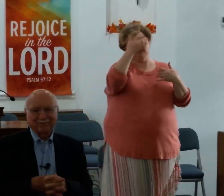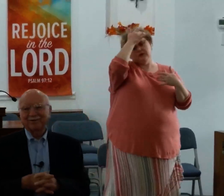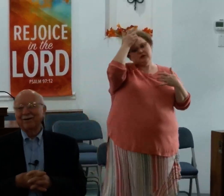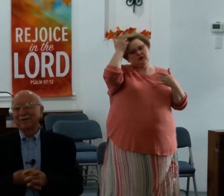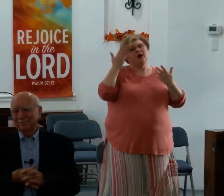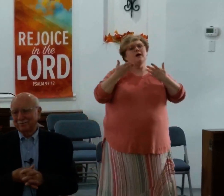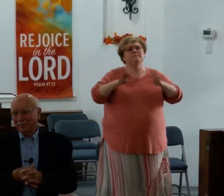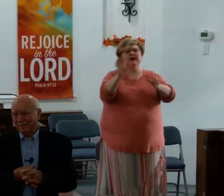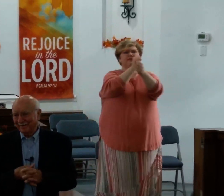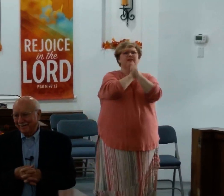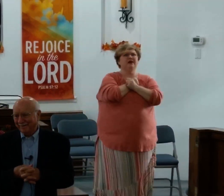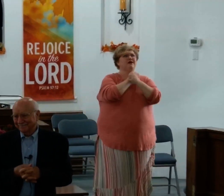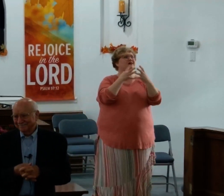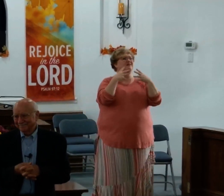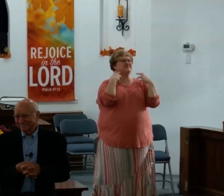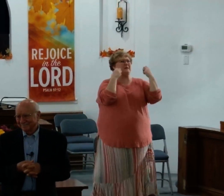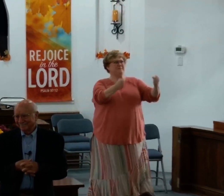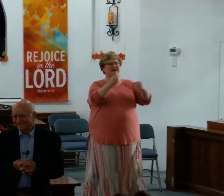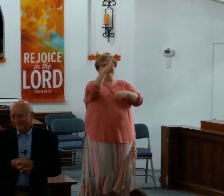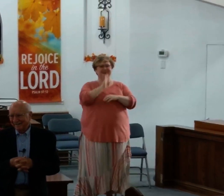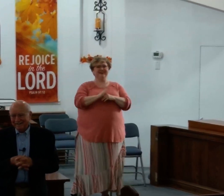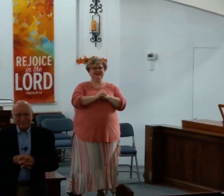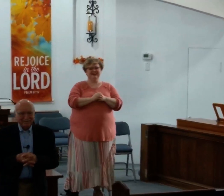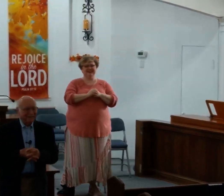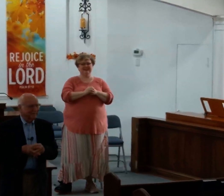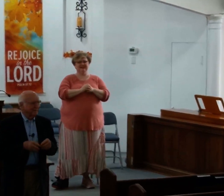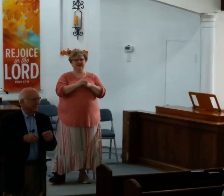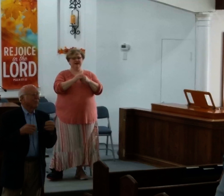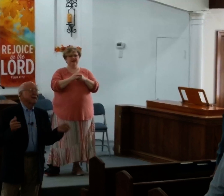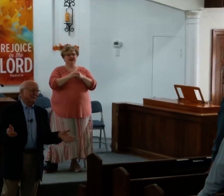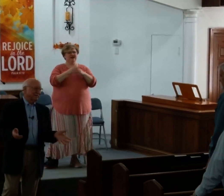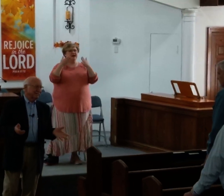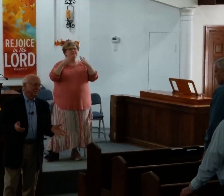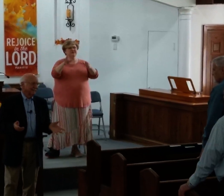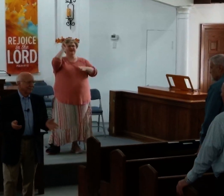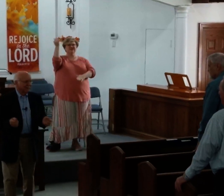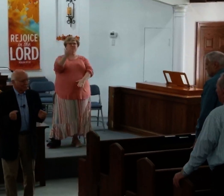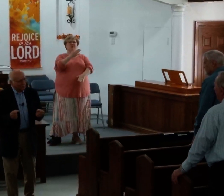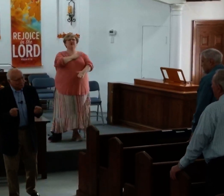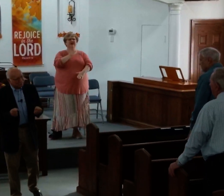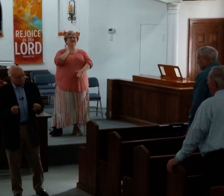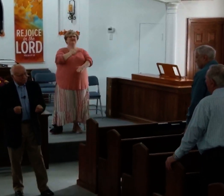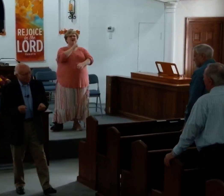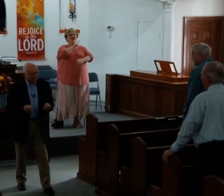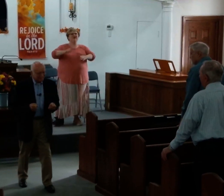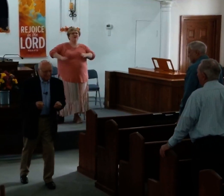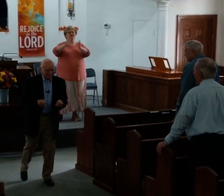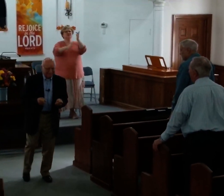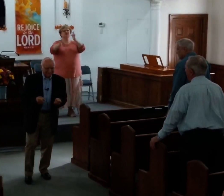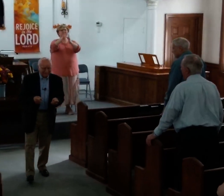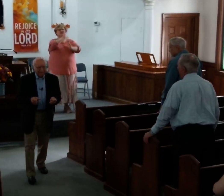may the love of Almighty God and may the grace of our Lord Jesus